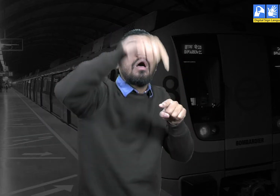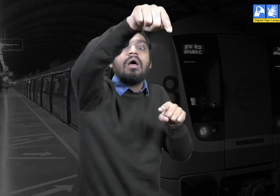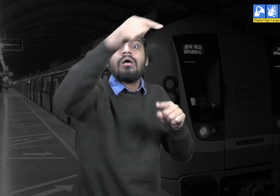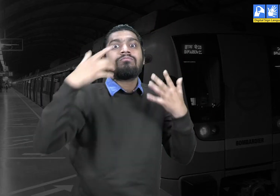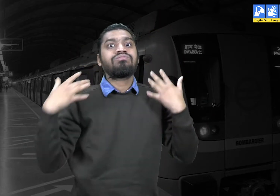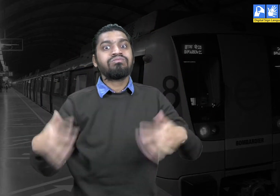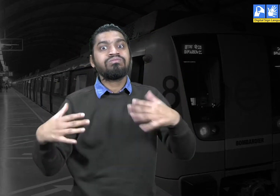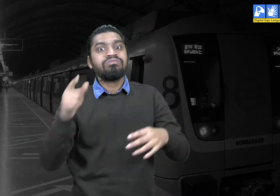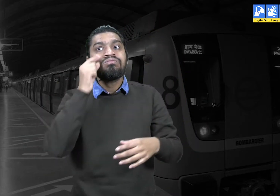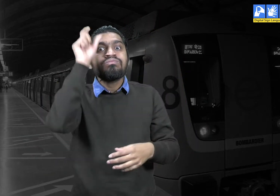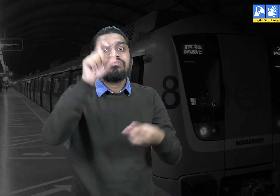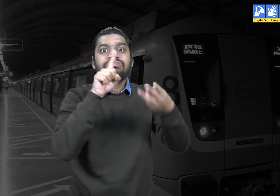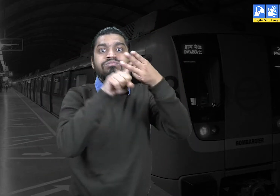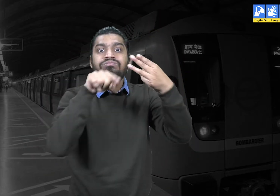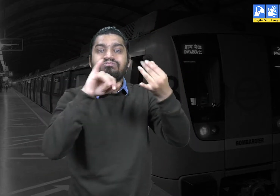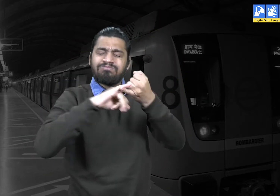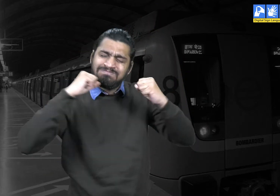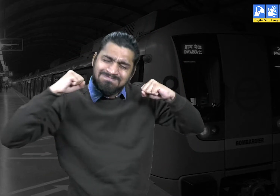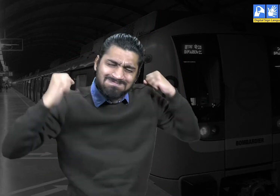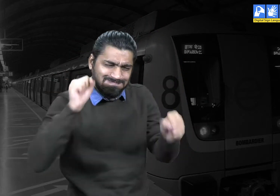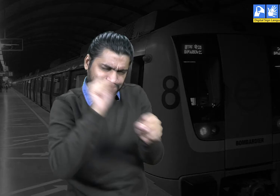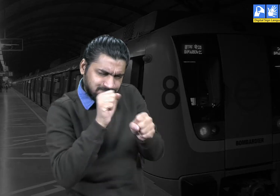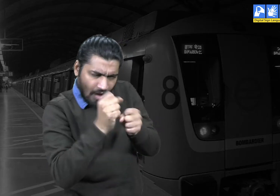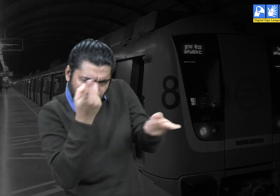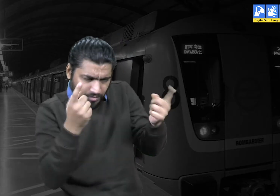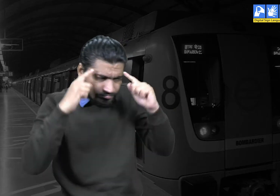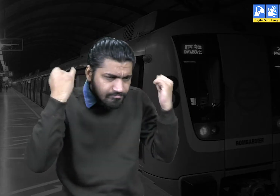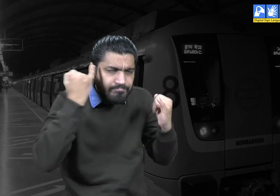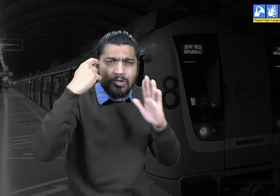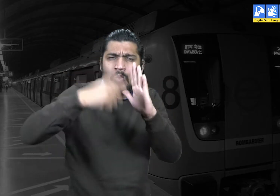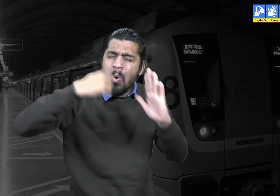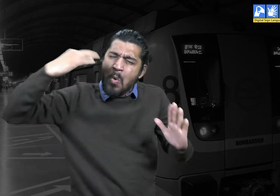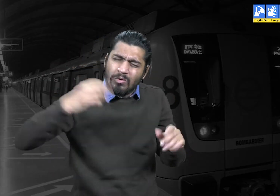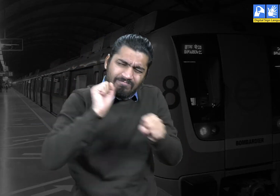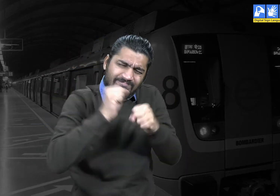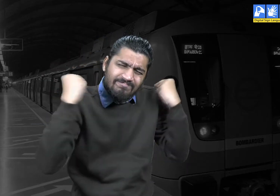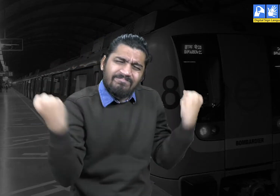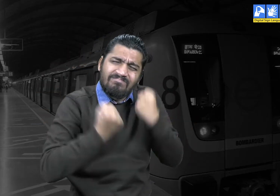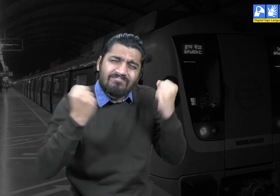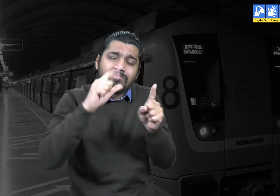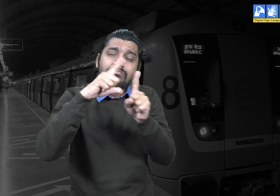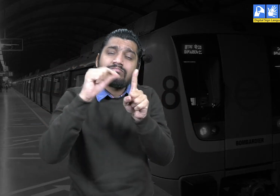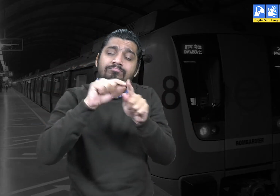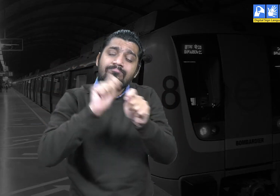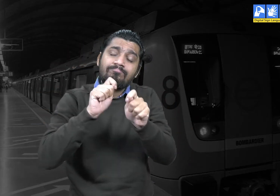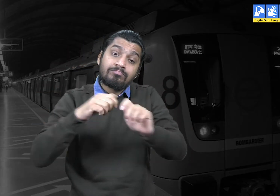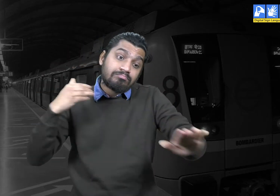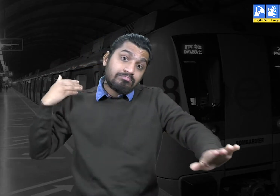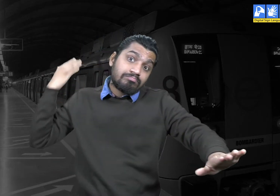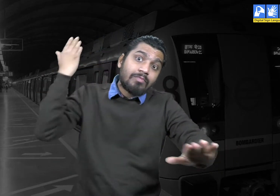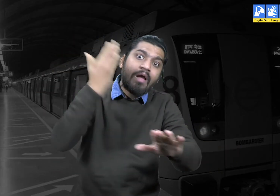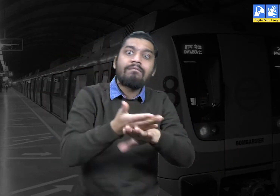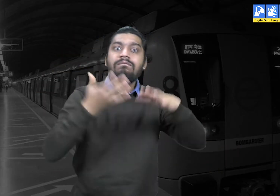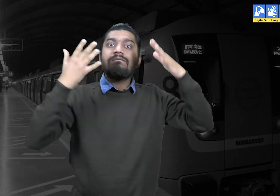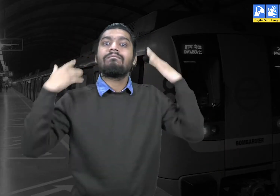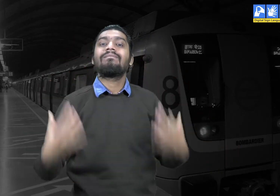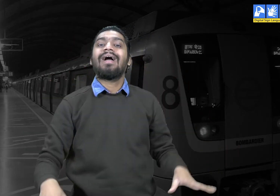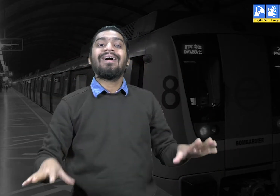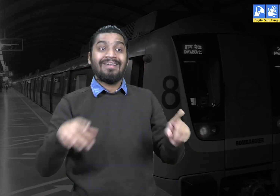With tireless diligence and efforts from E. Sridharan and the team involved in this project, the railway route got